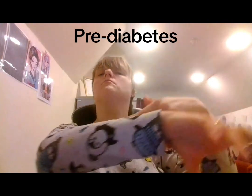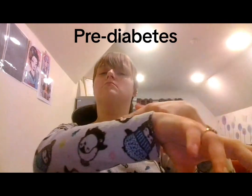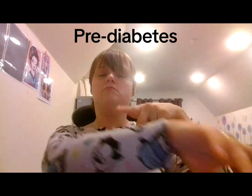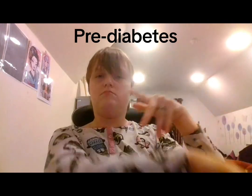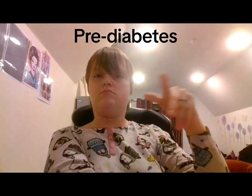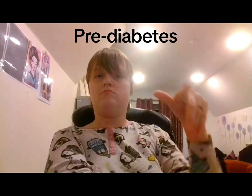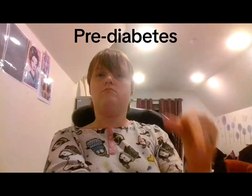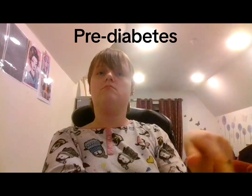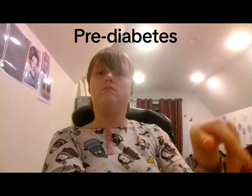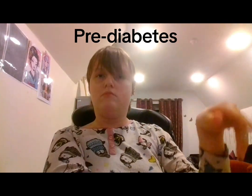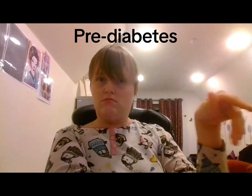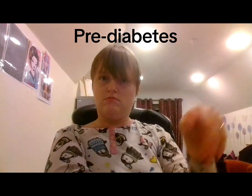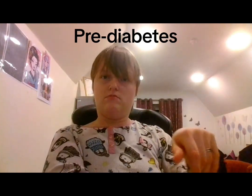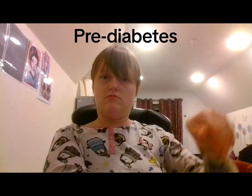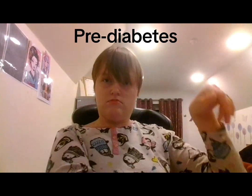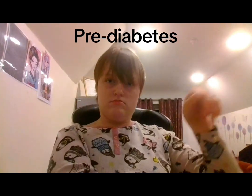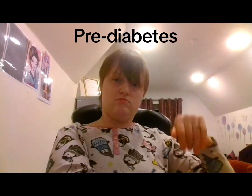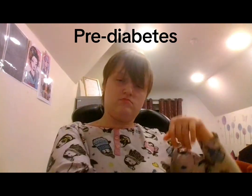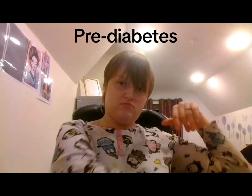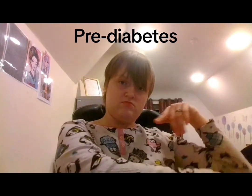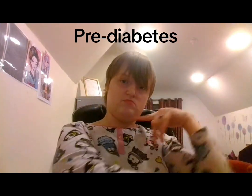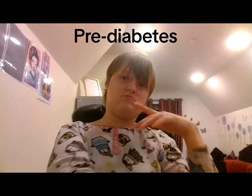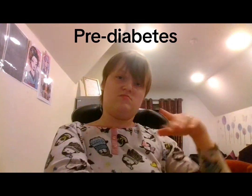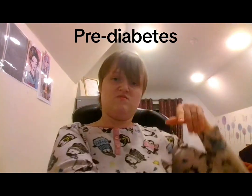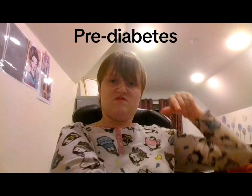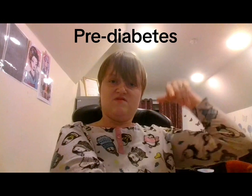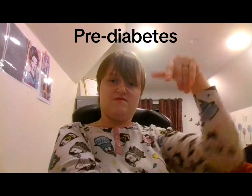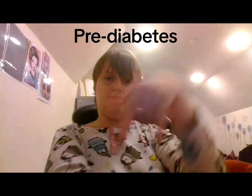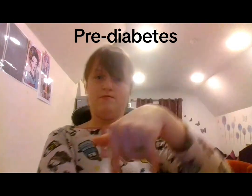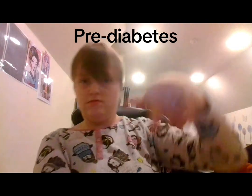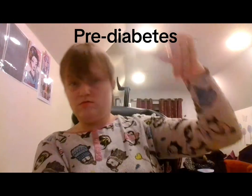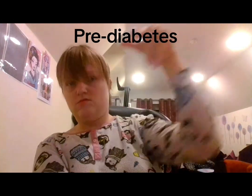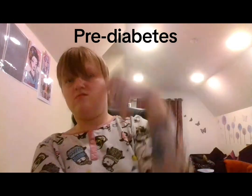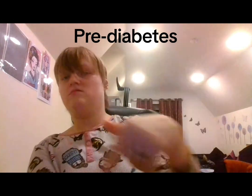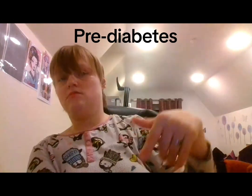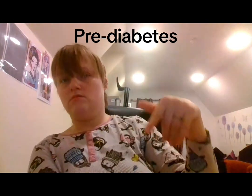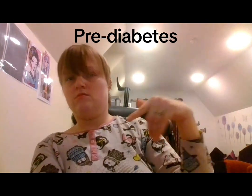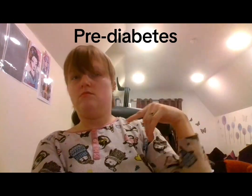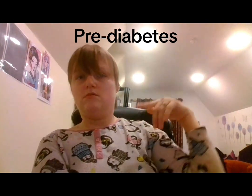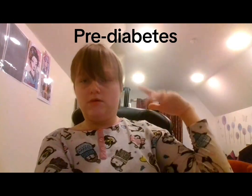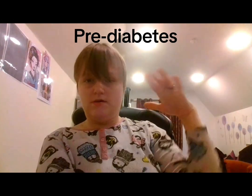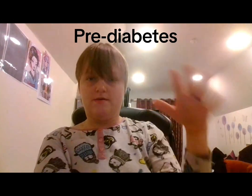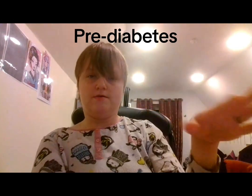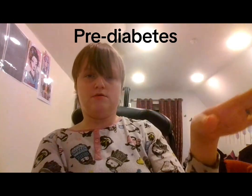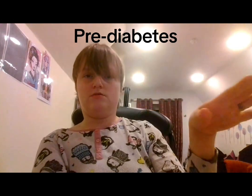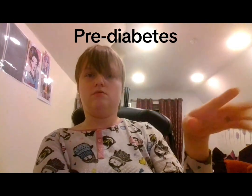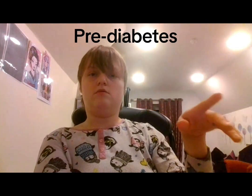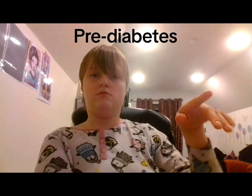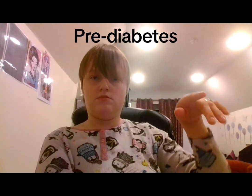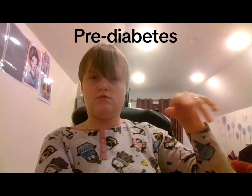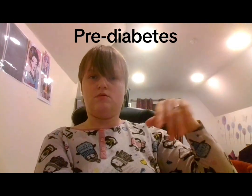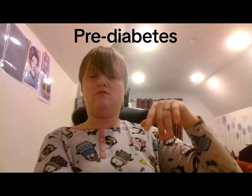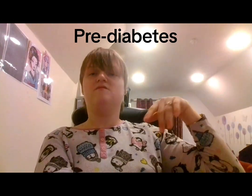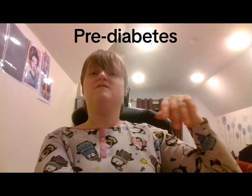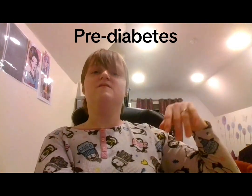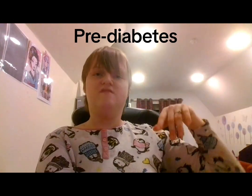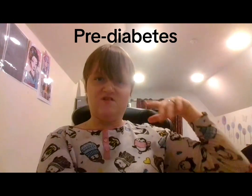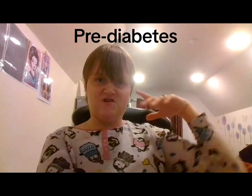You could be eligible for a place on the Healthier You NHS Diabetes Prevention Programme